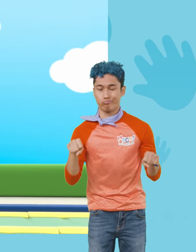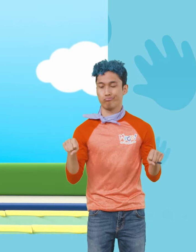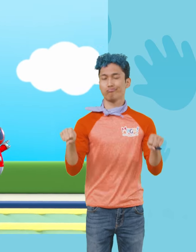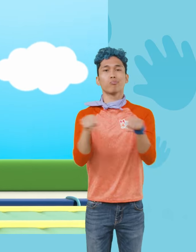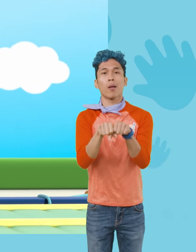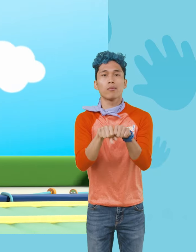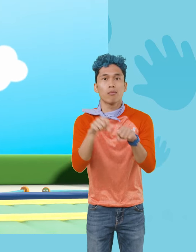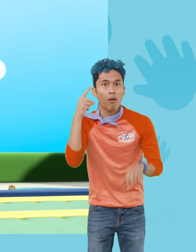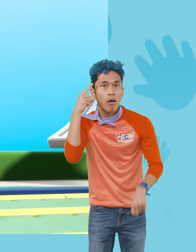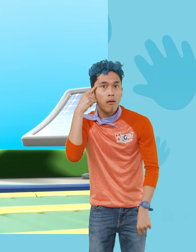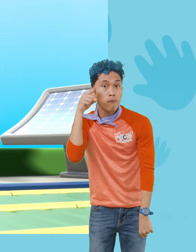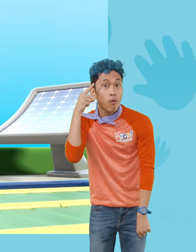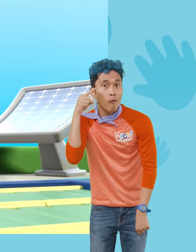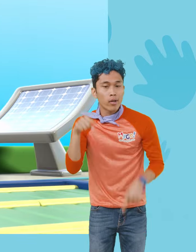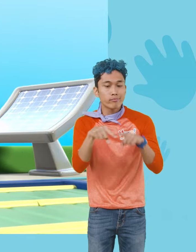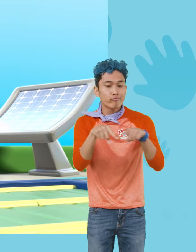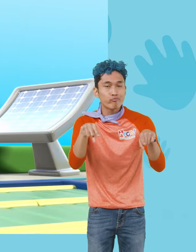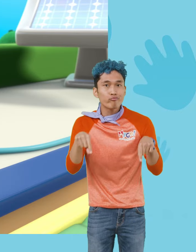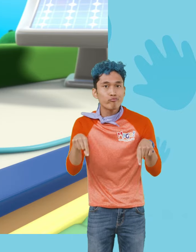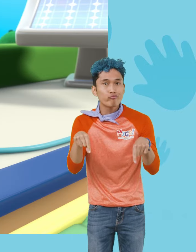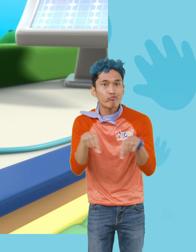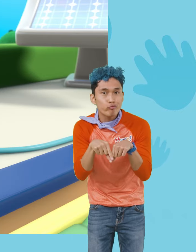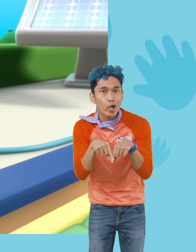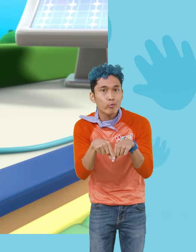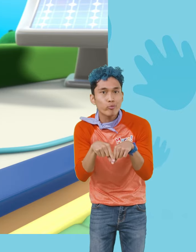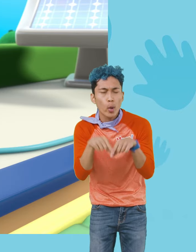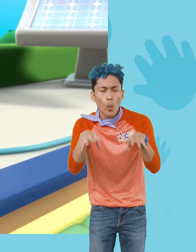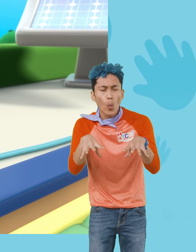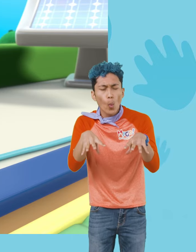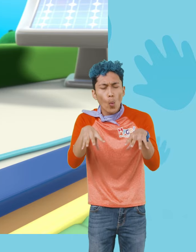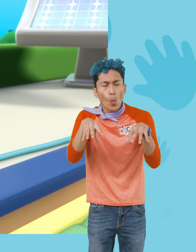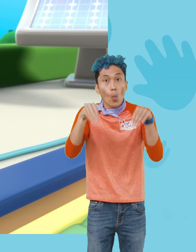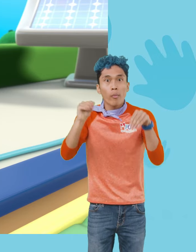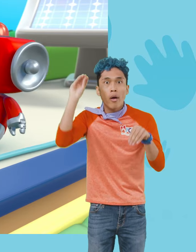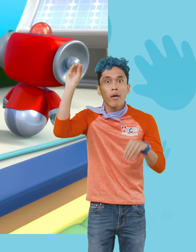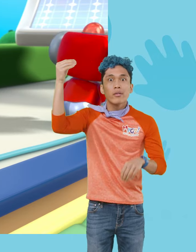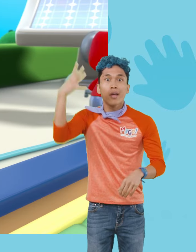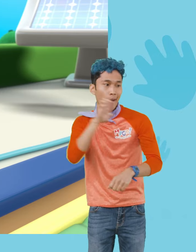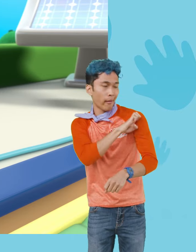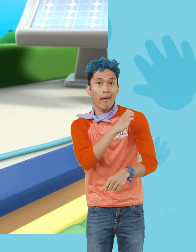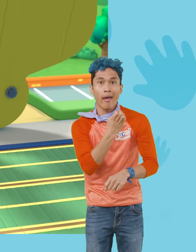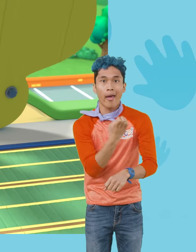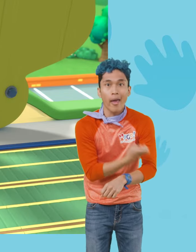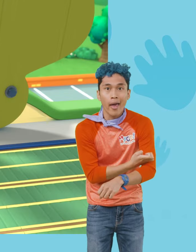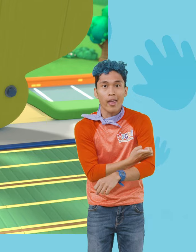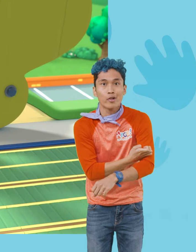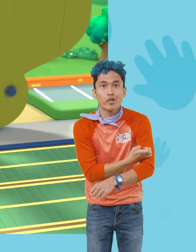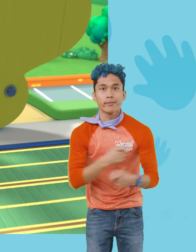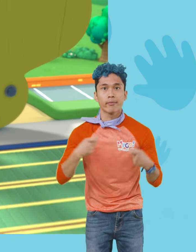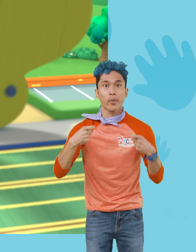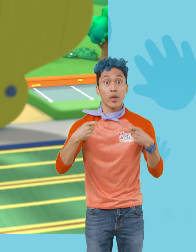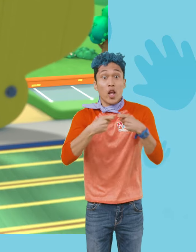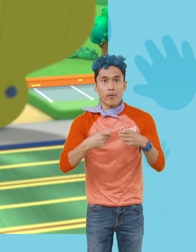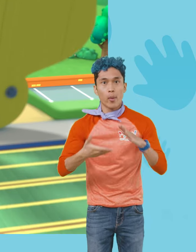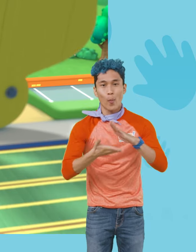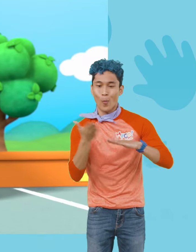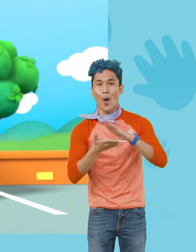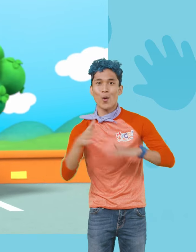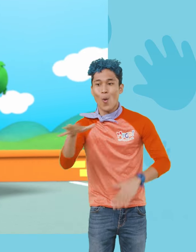He's going to finish fitting our new solar panels. They'll soak up the sun's energy and turn it into clean power for the whole